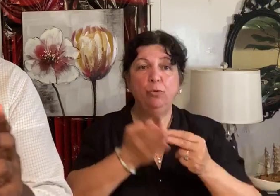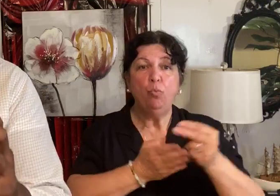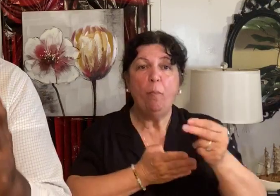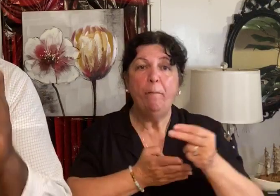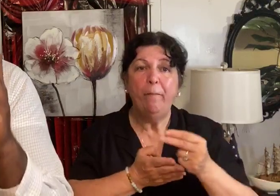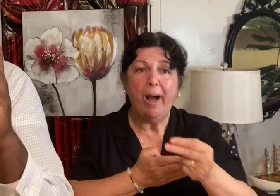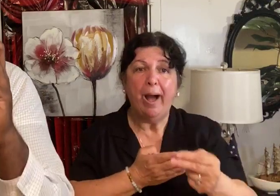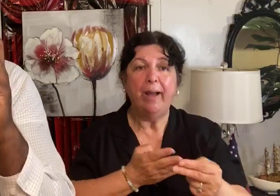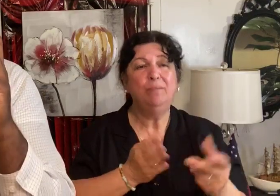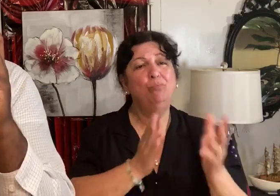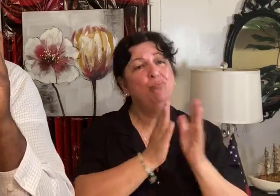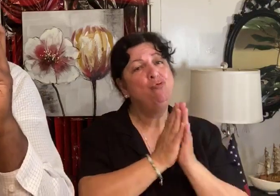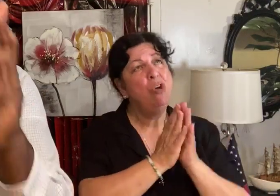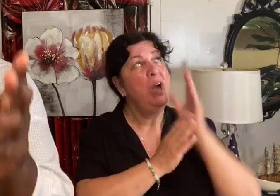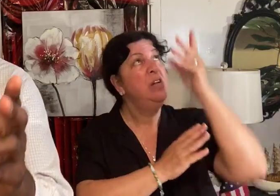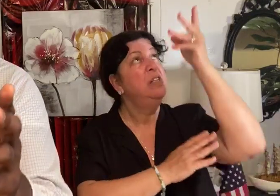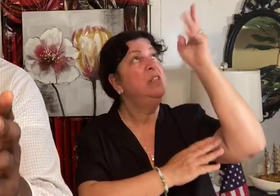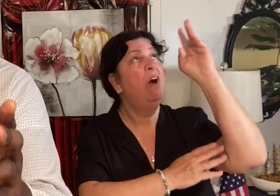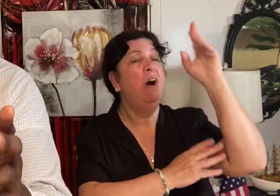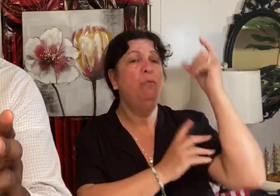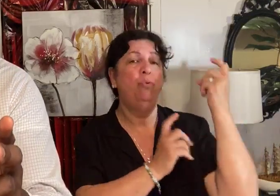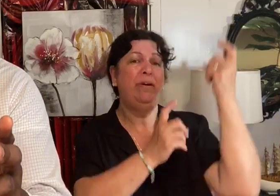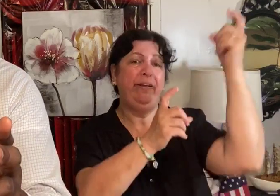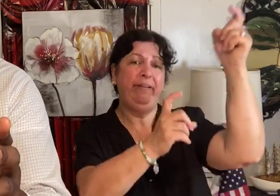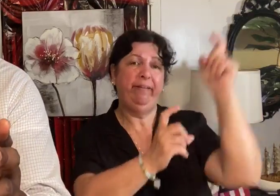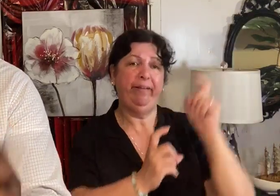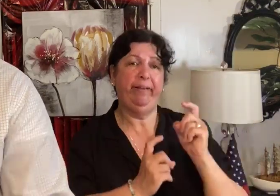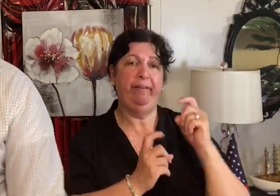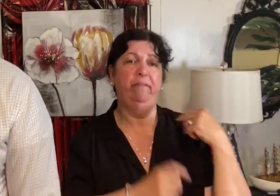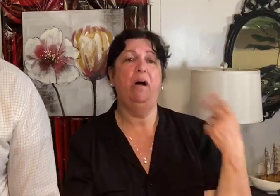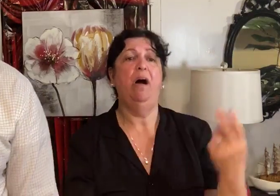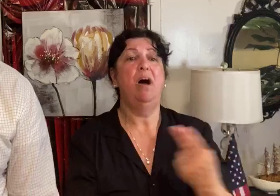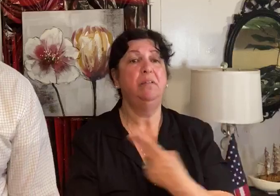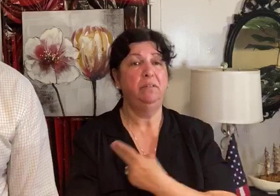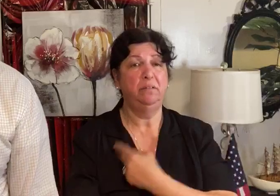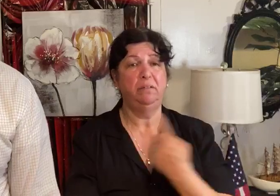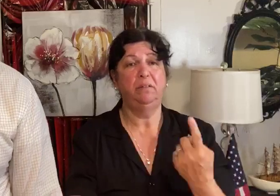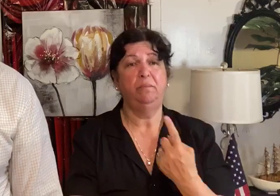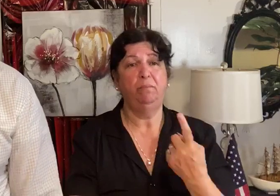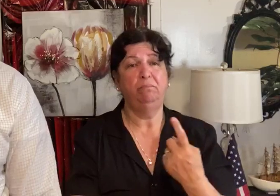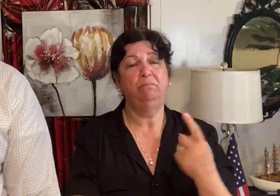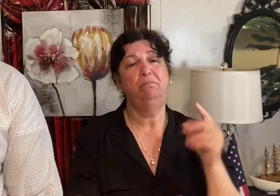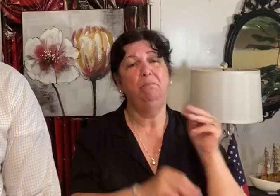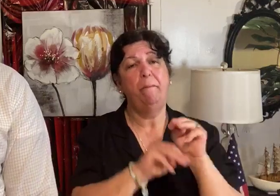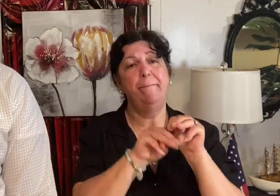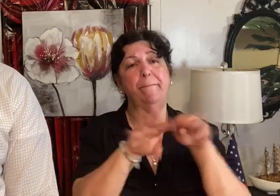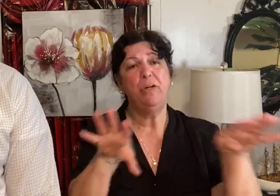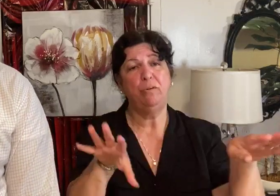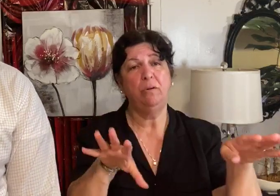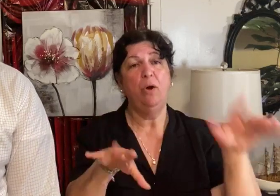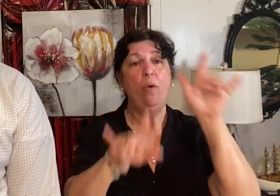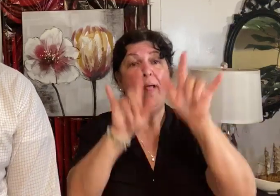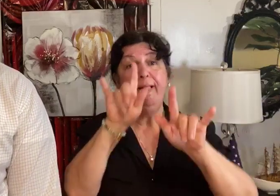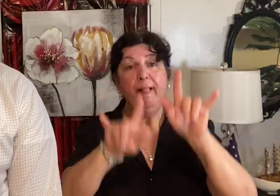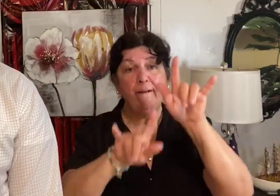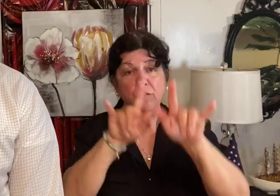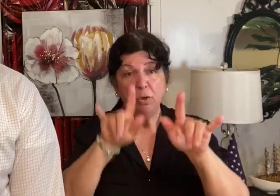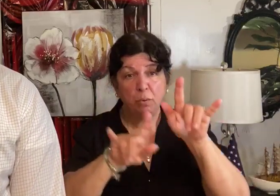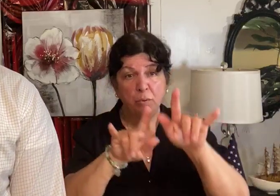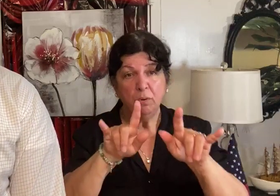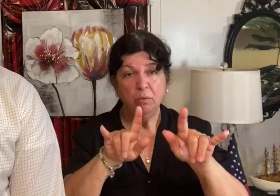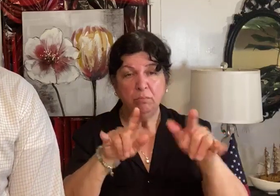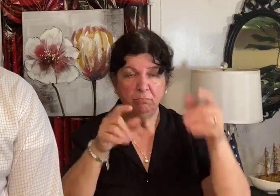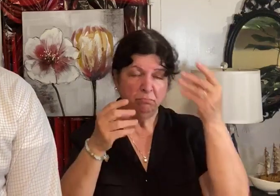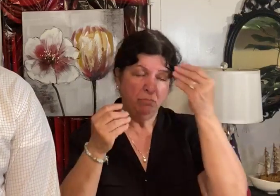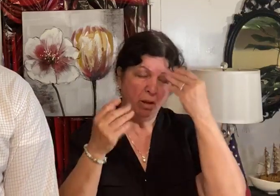want you to pray that God drops something down from heaven, amen, and God opens the door for us. Again, we love you. Let us know